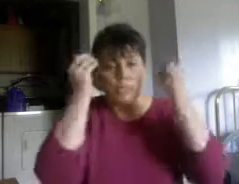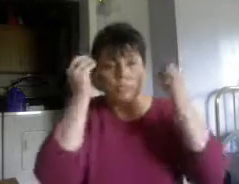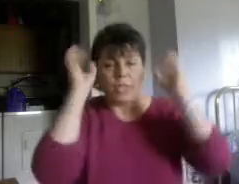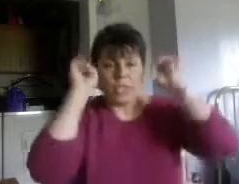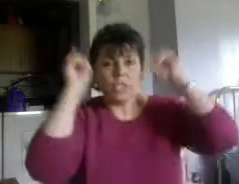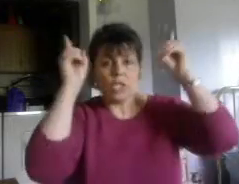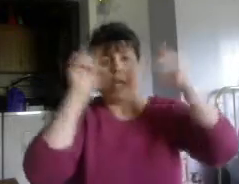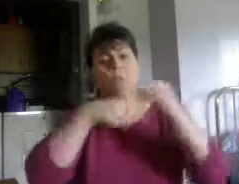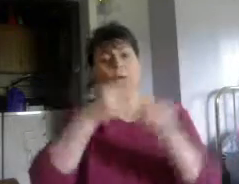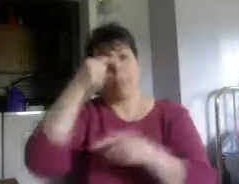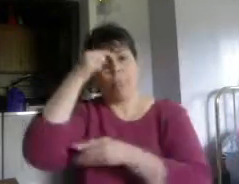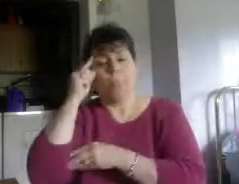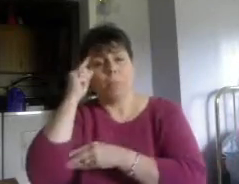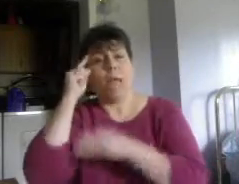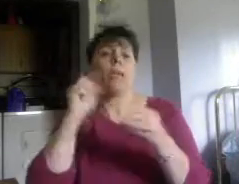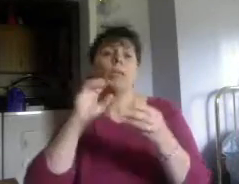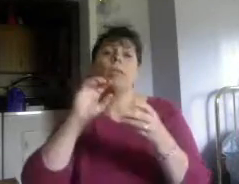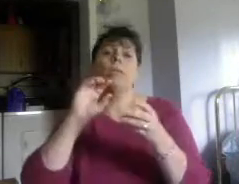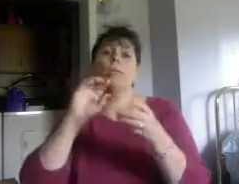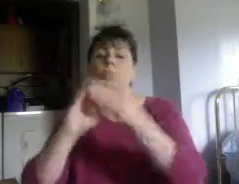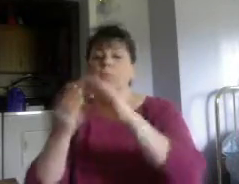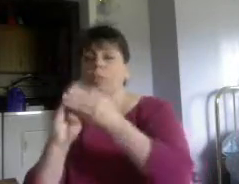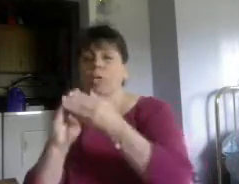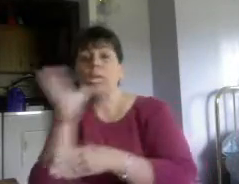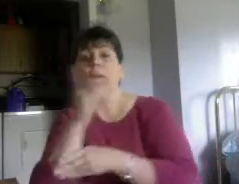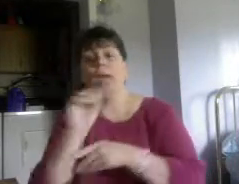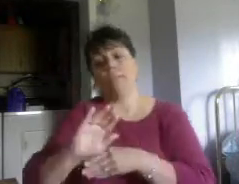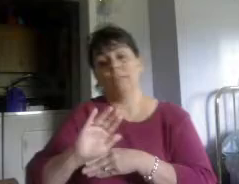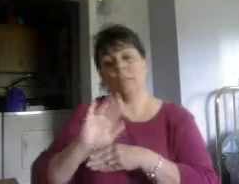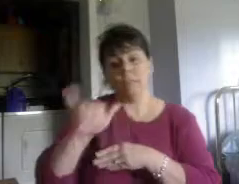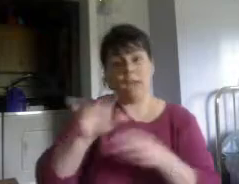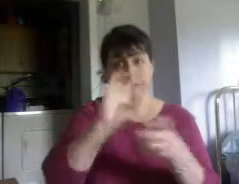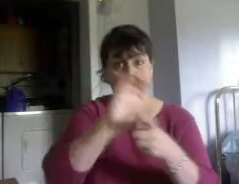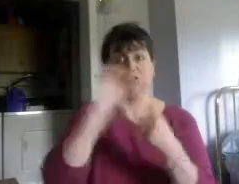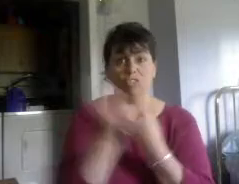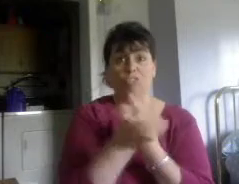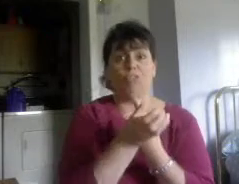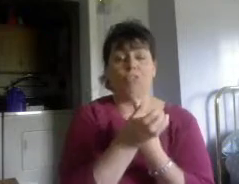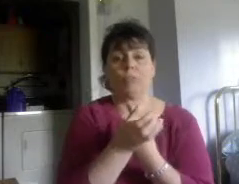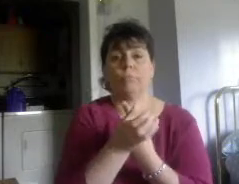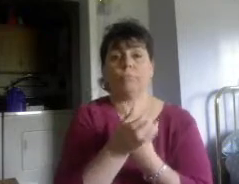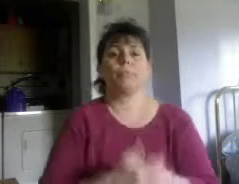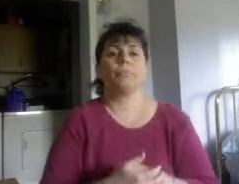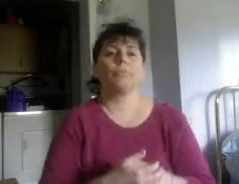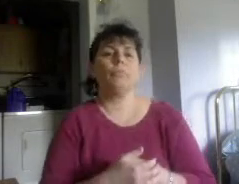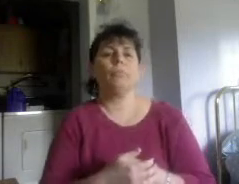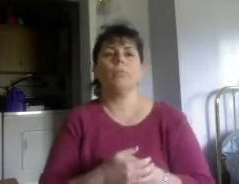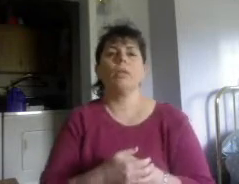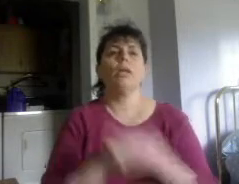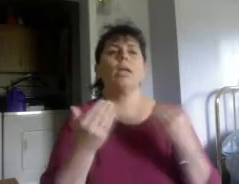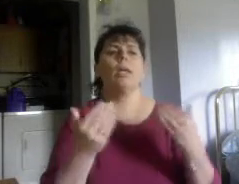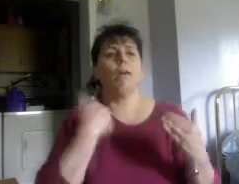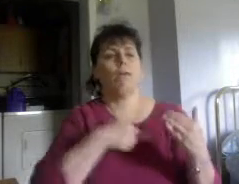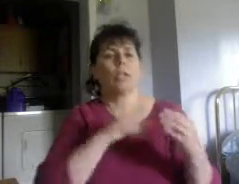community and African American culture. Now, in terms of implementing a workshop or a seminar, remember, teenagers today